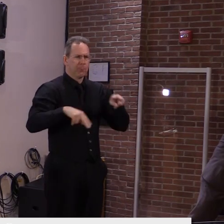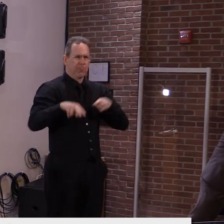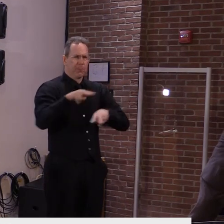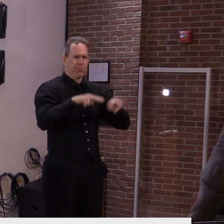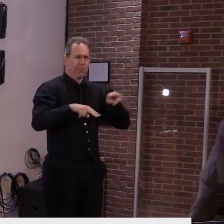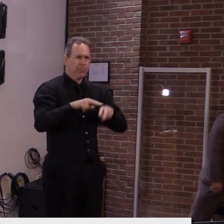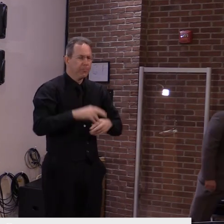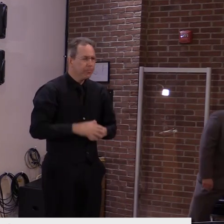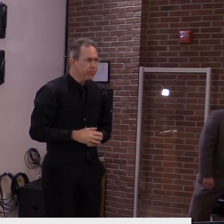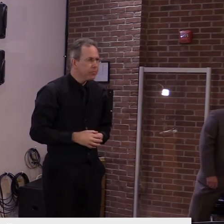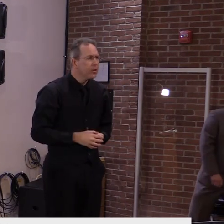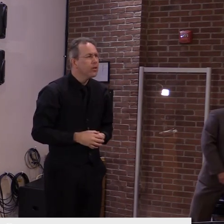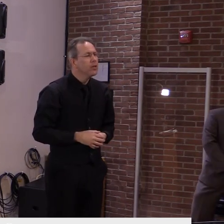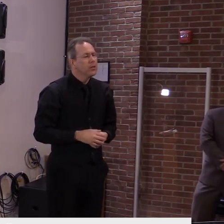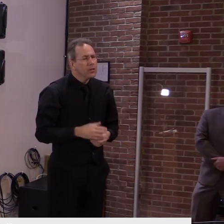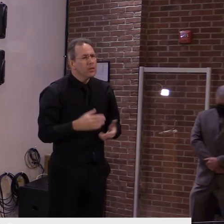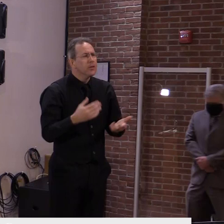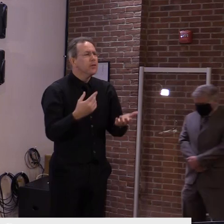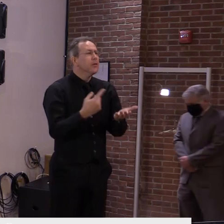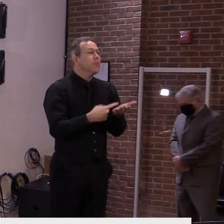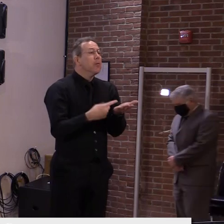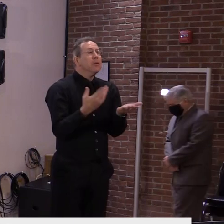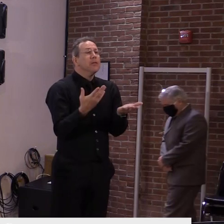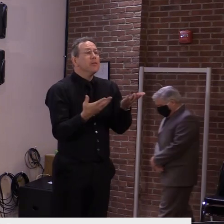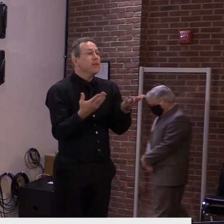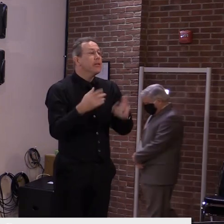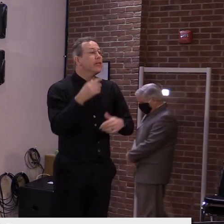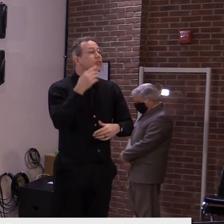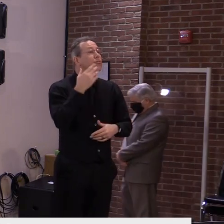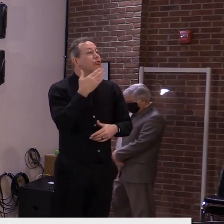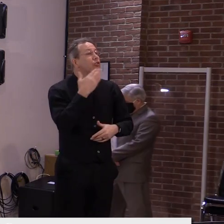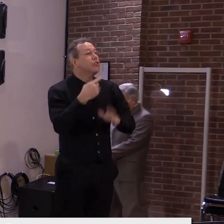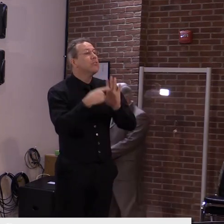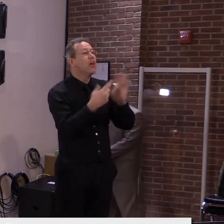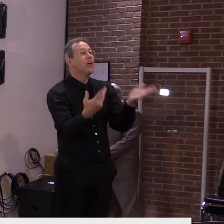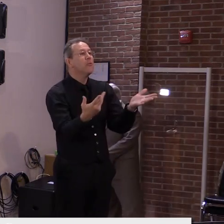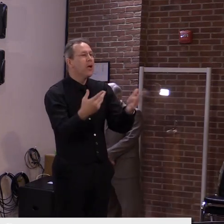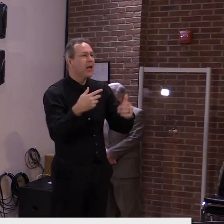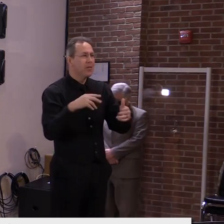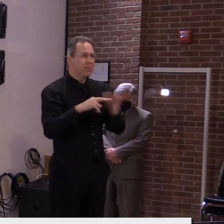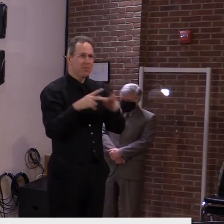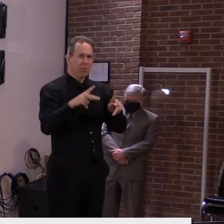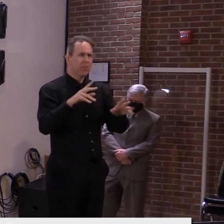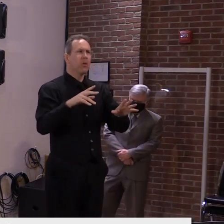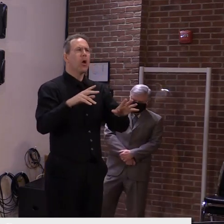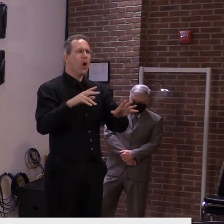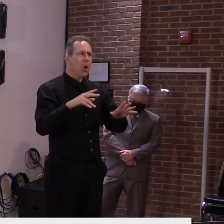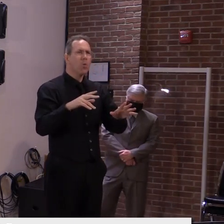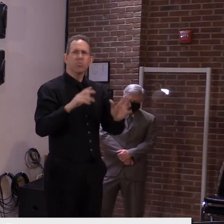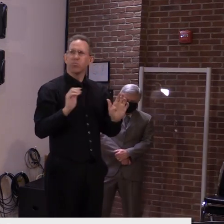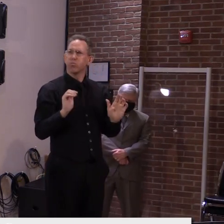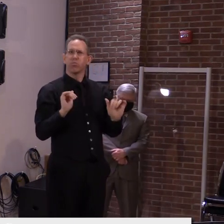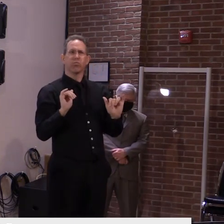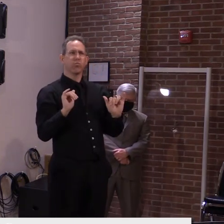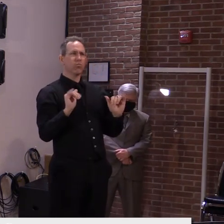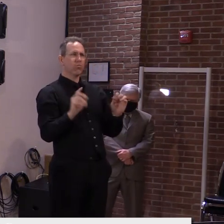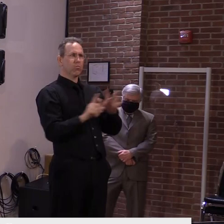In some ways it's maybe a good sign because there may be less people who feel like they've been in contact with someone who's a